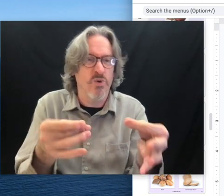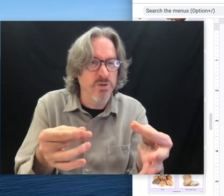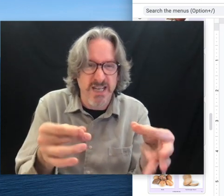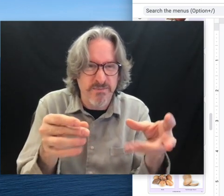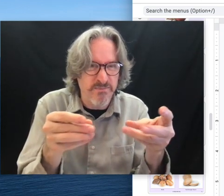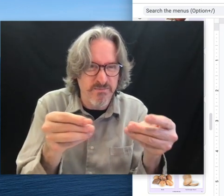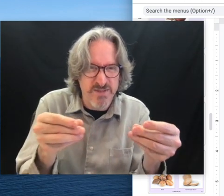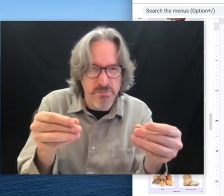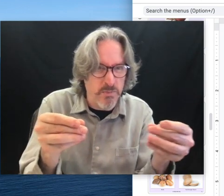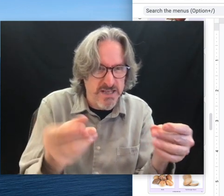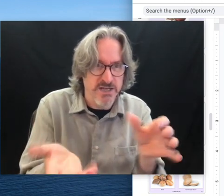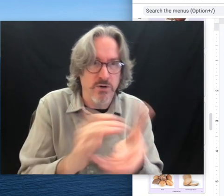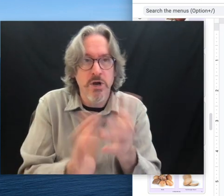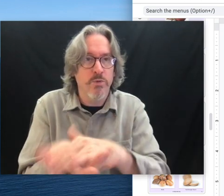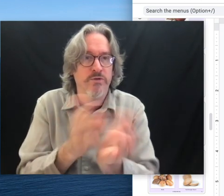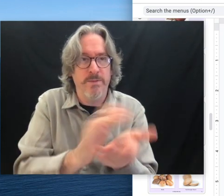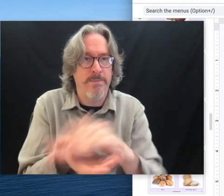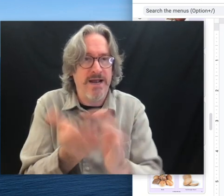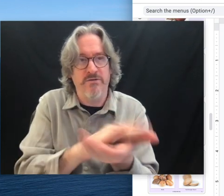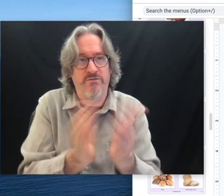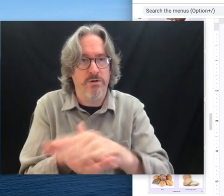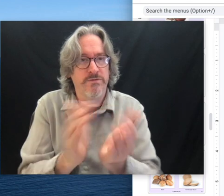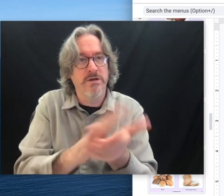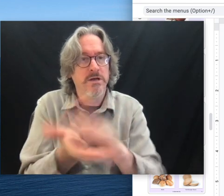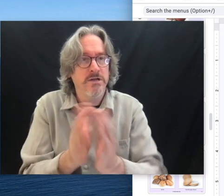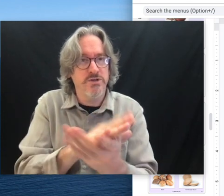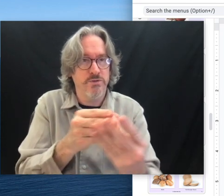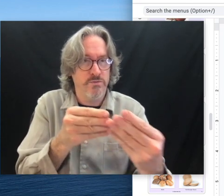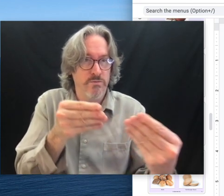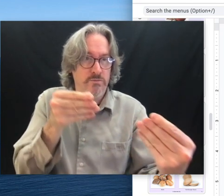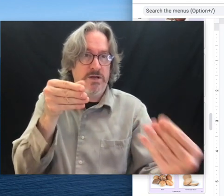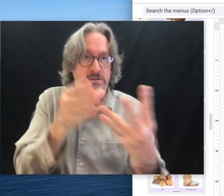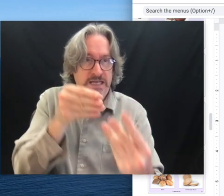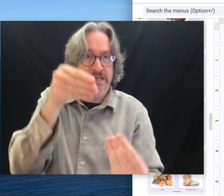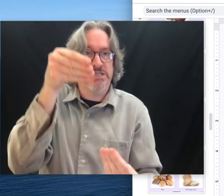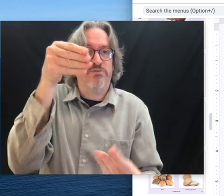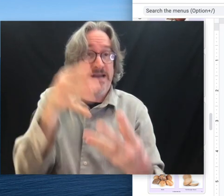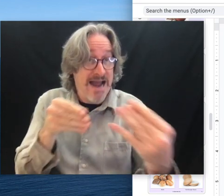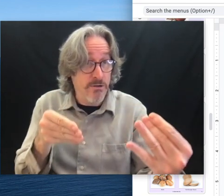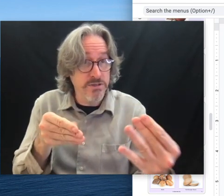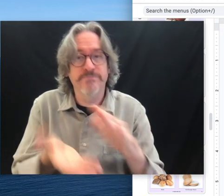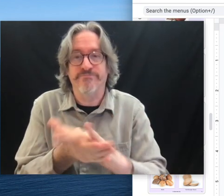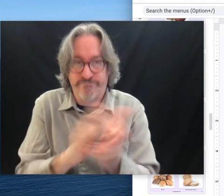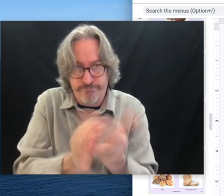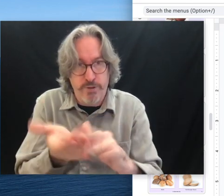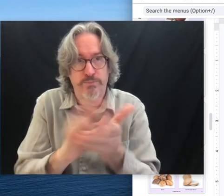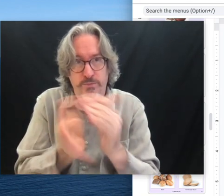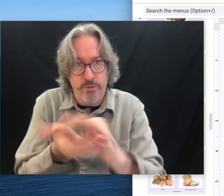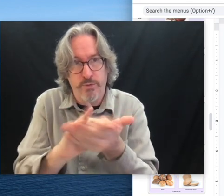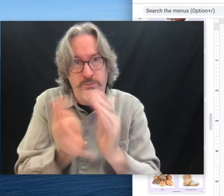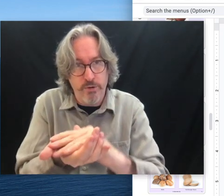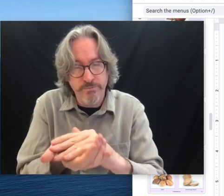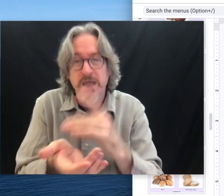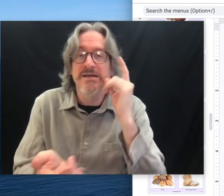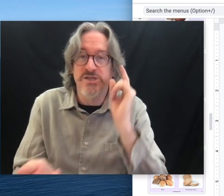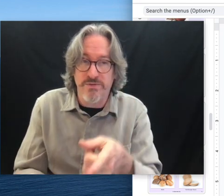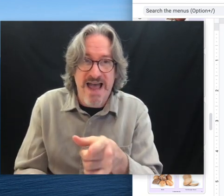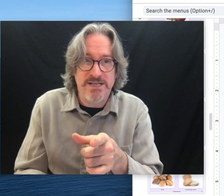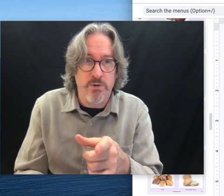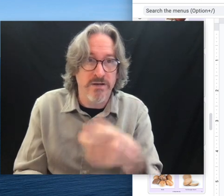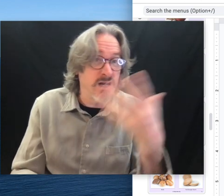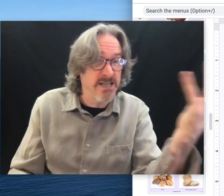it's almost like small pizza dough, where you flip it back and forth to spread it out. Boom, boom, boom, boom, boom.